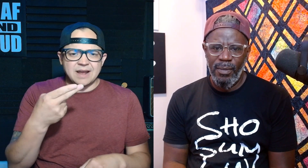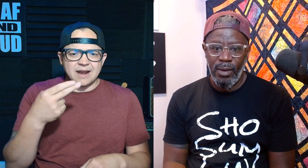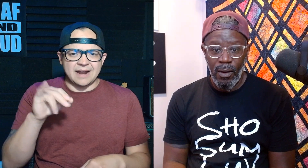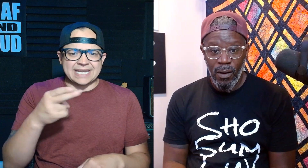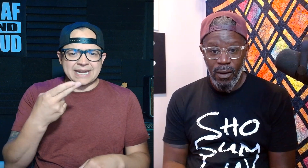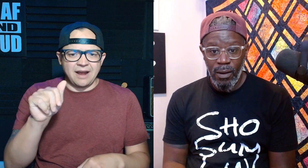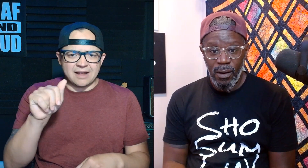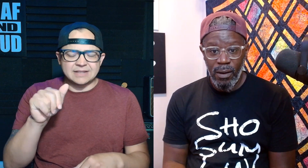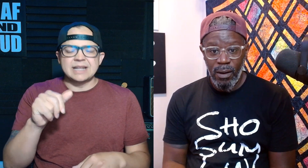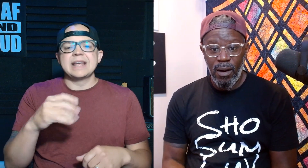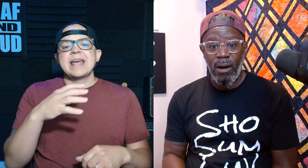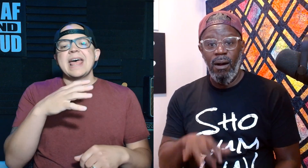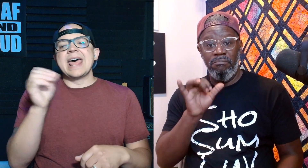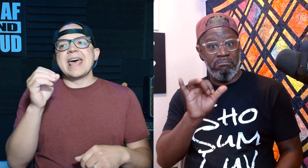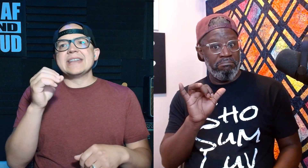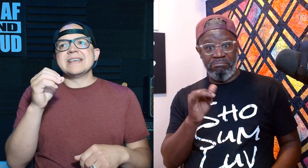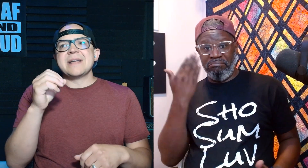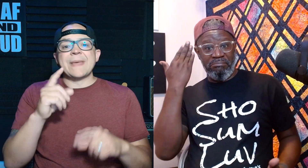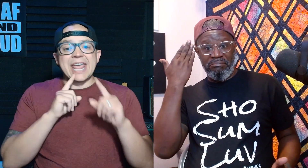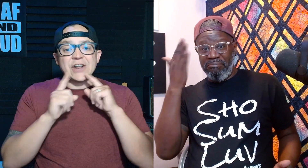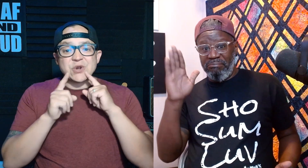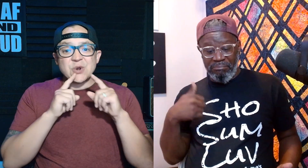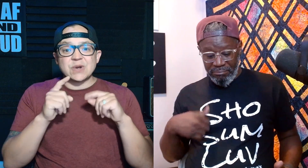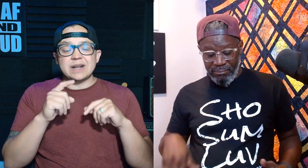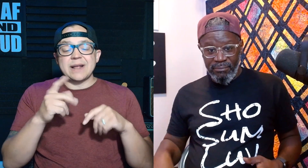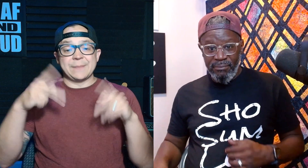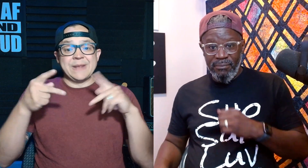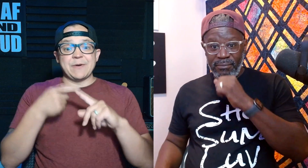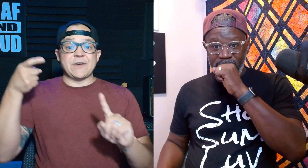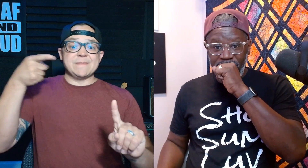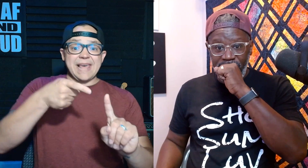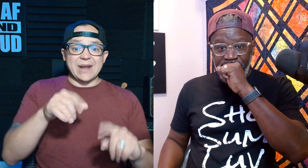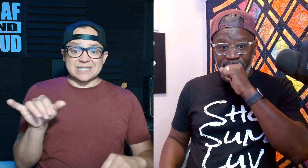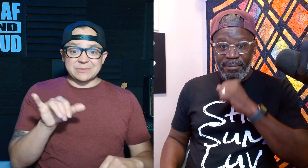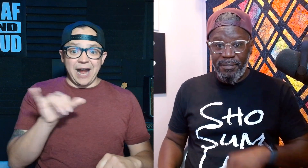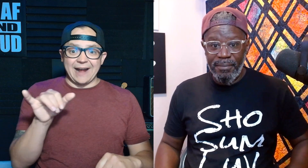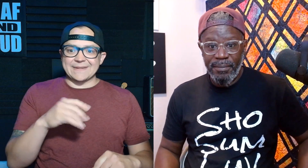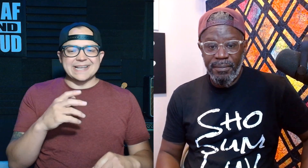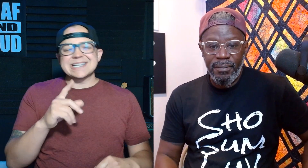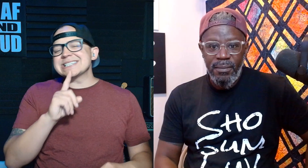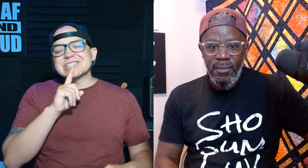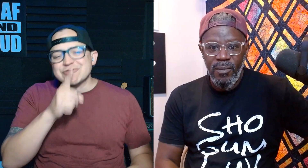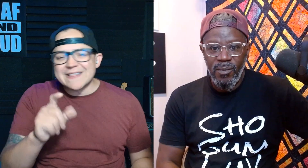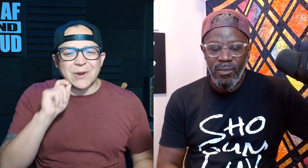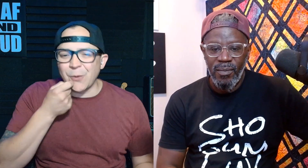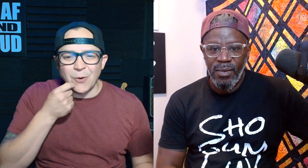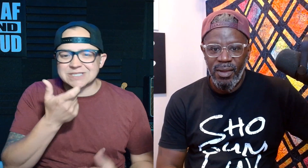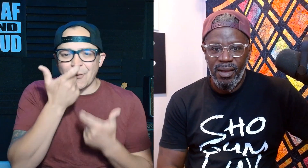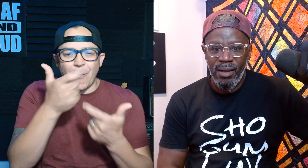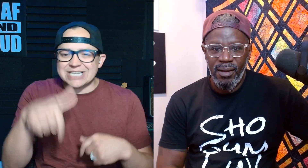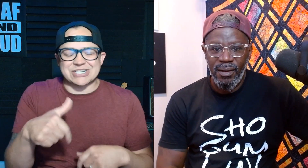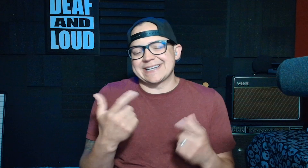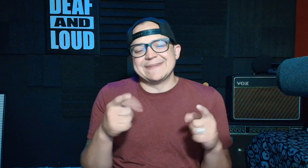Chicago, a Hee-Haw, and they interviewed the people from there as well. So it's just really